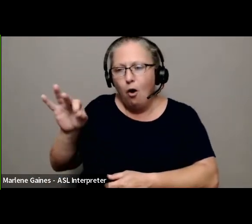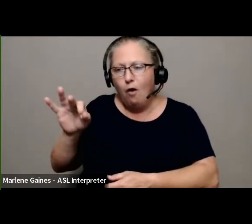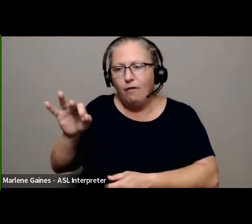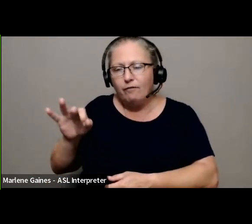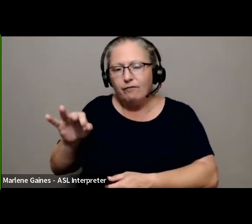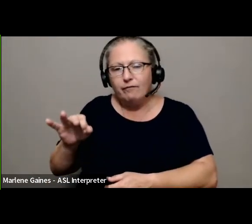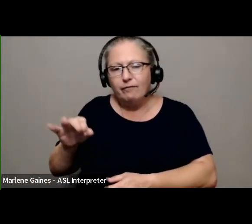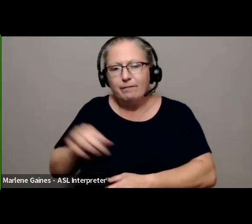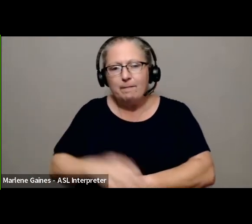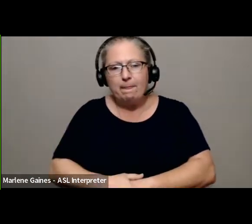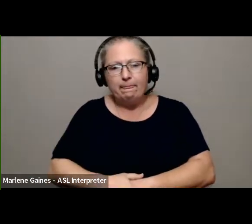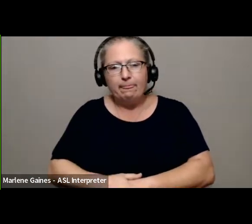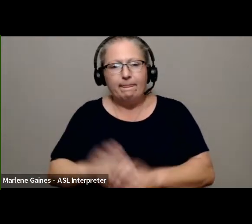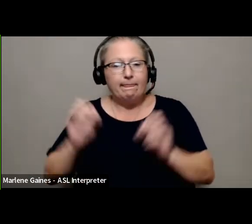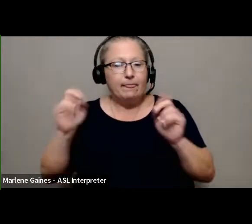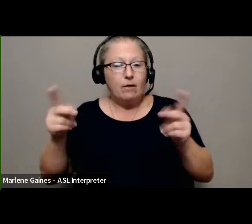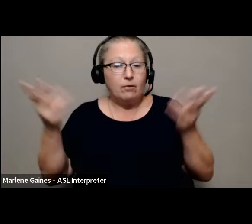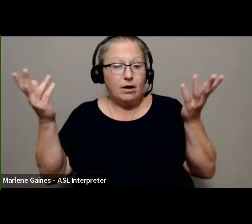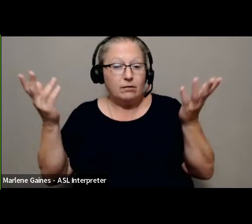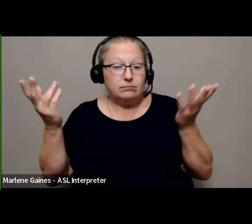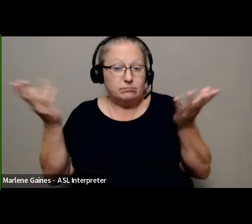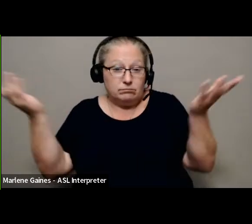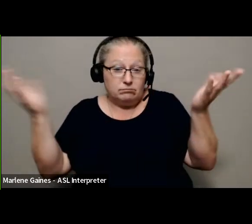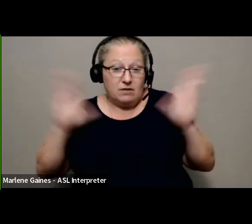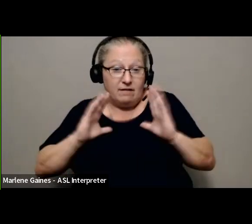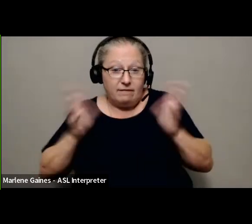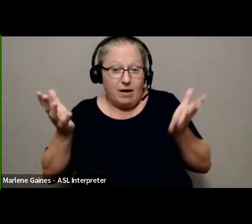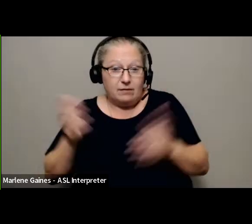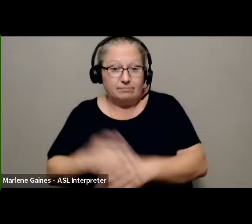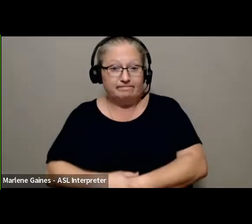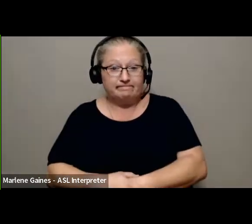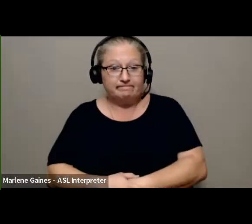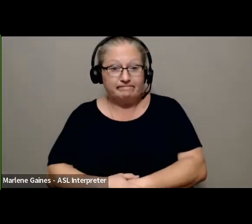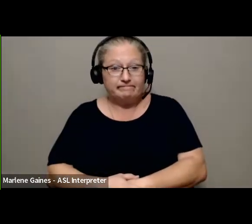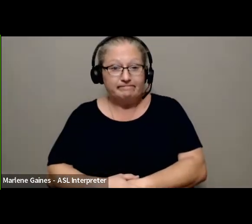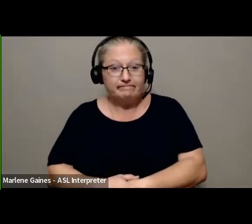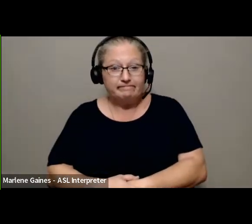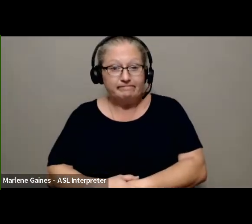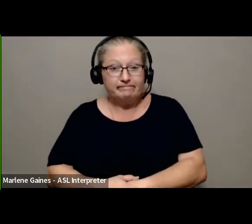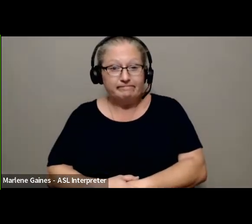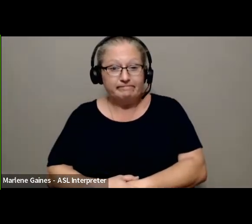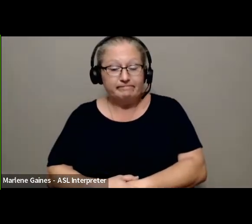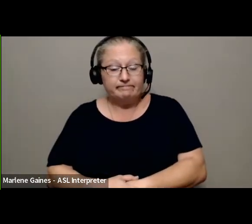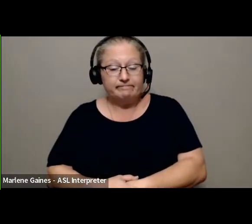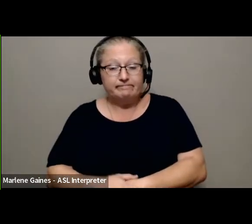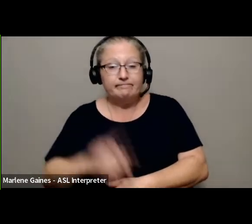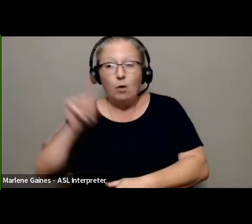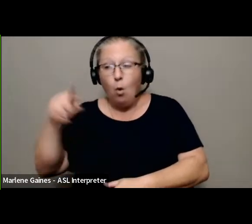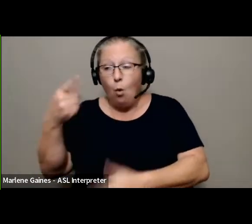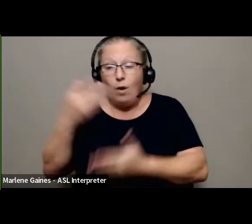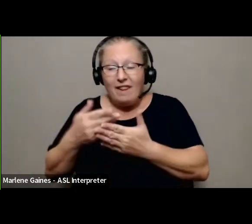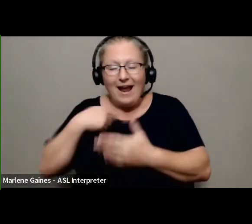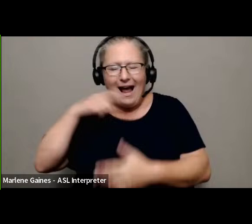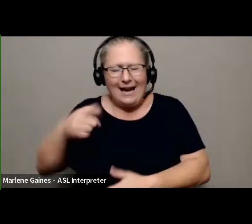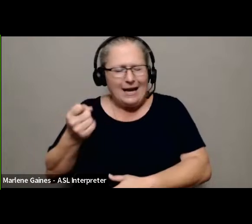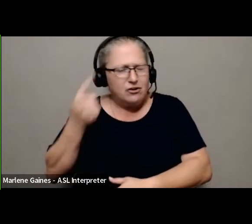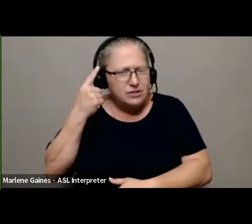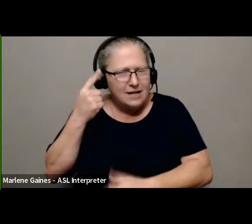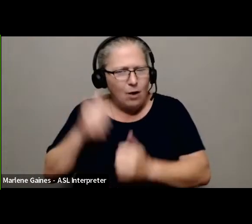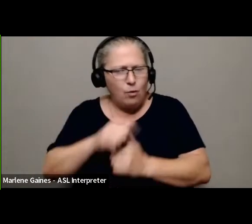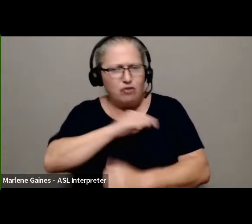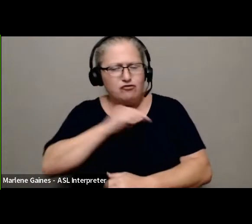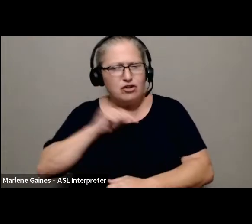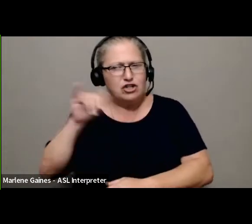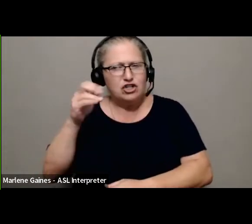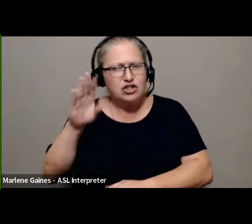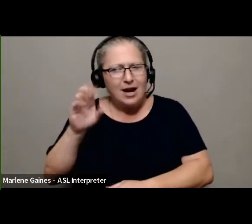it. Mhm. Okay, that's fine. Yeah. Okay. I mean, the only thing I need to understand what Trustee Jacobson